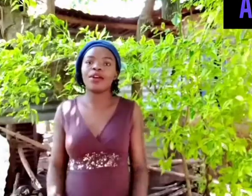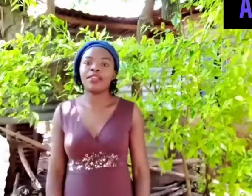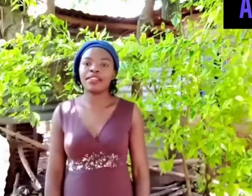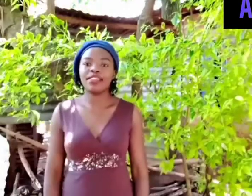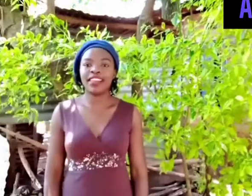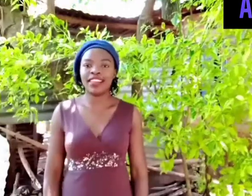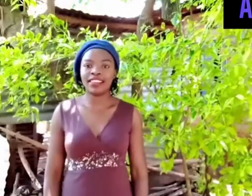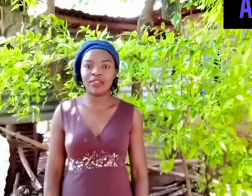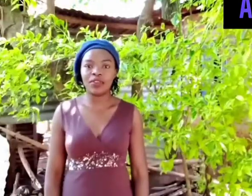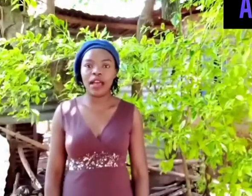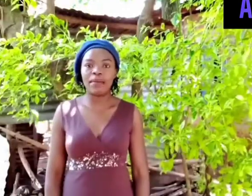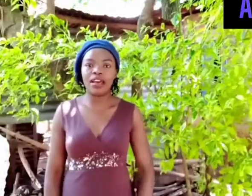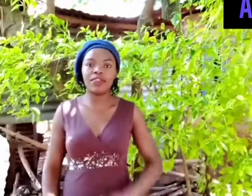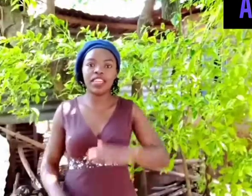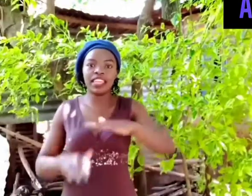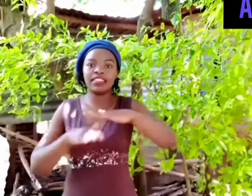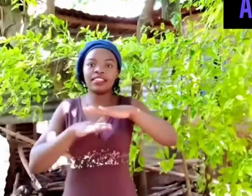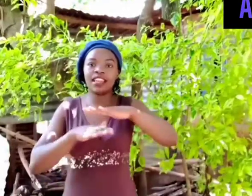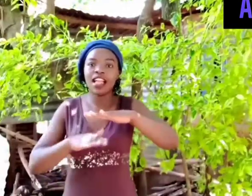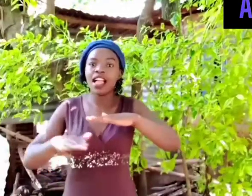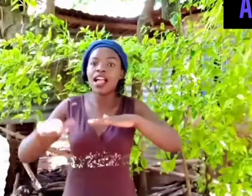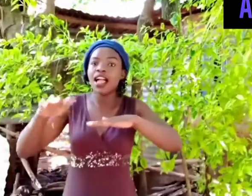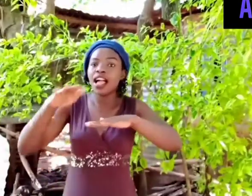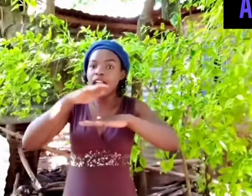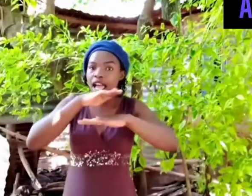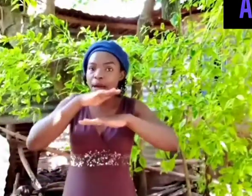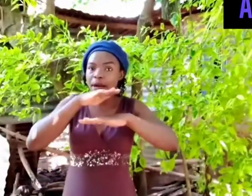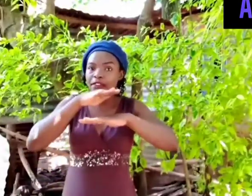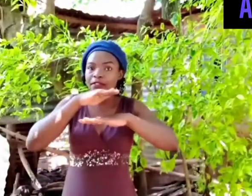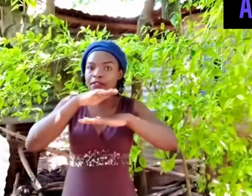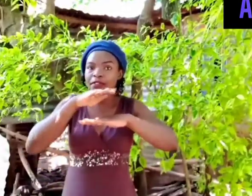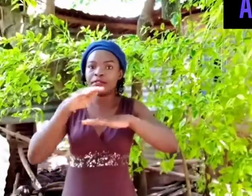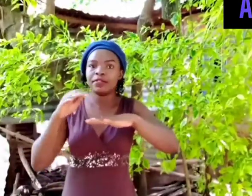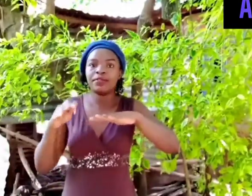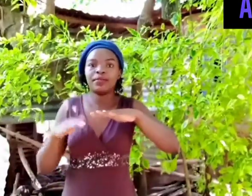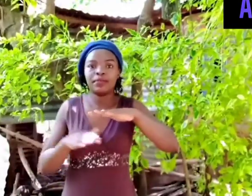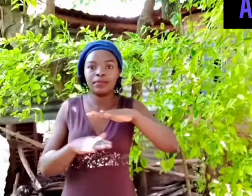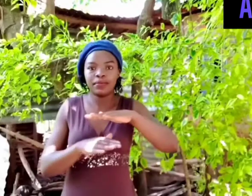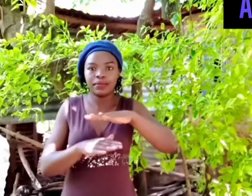The second sign for above is above.